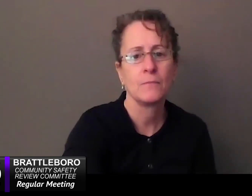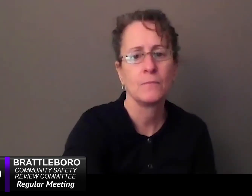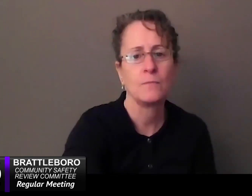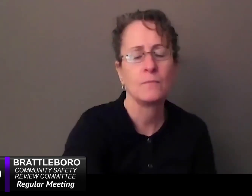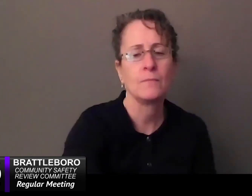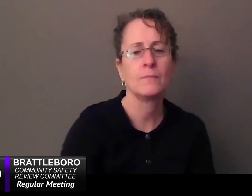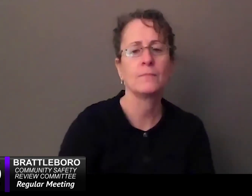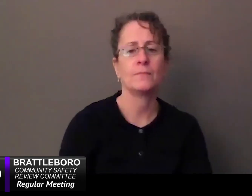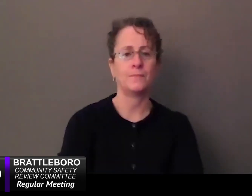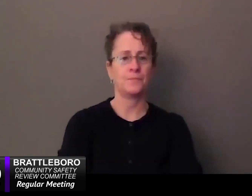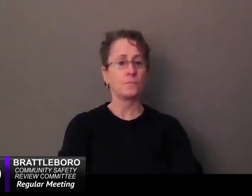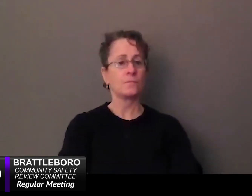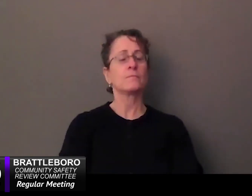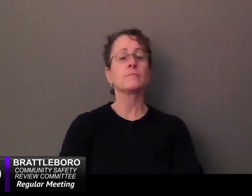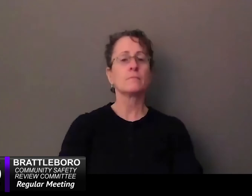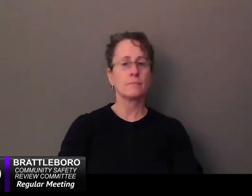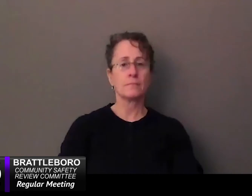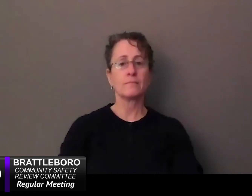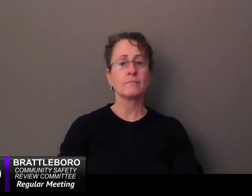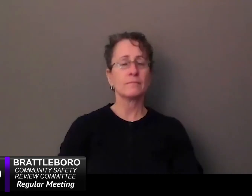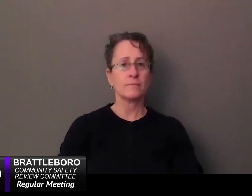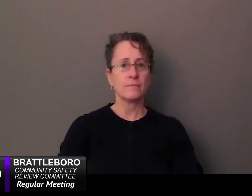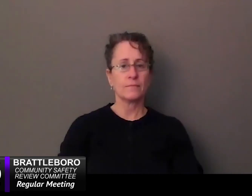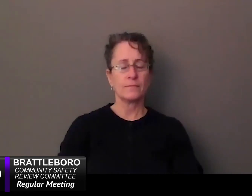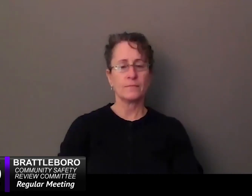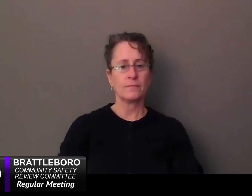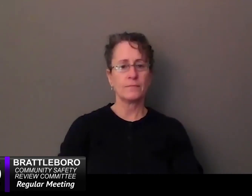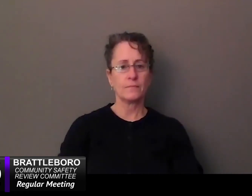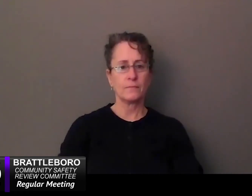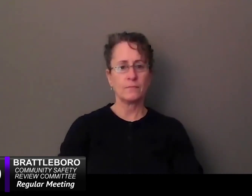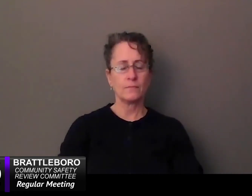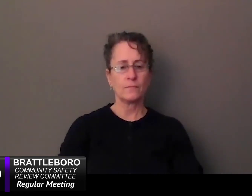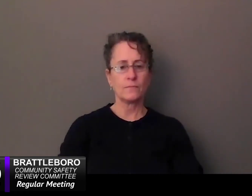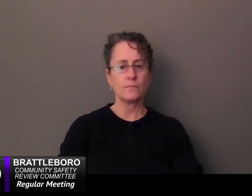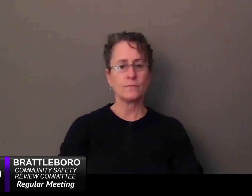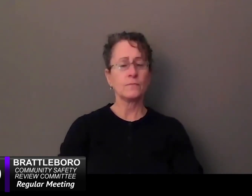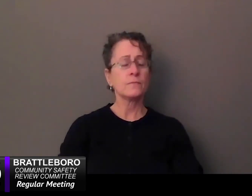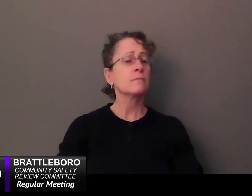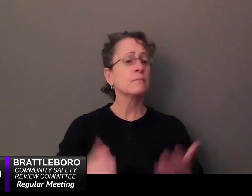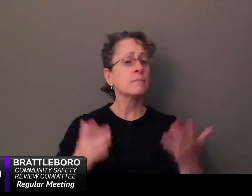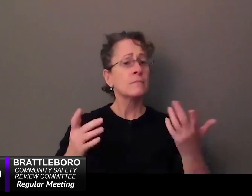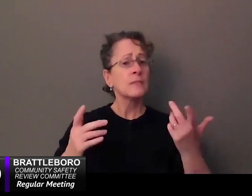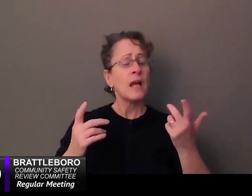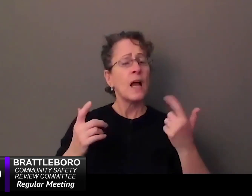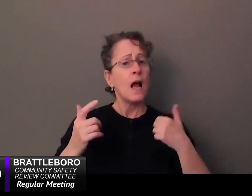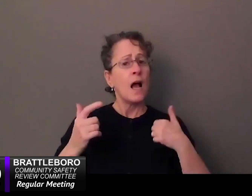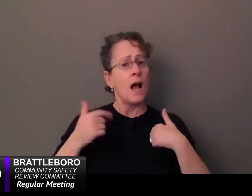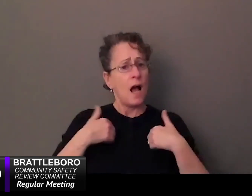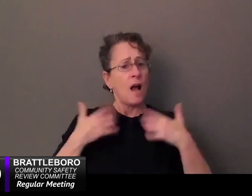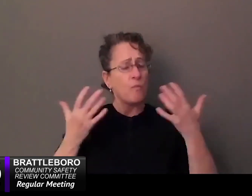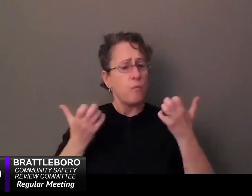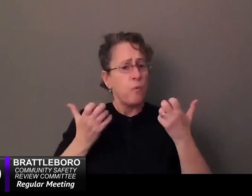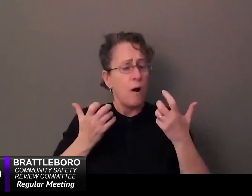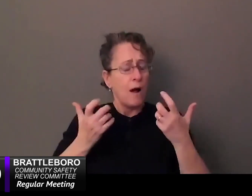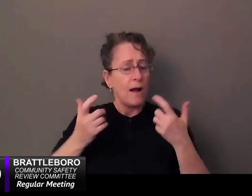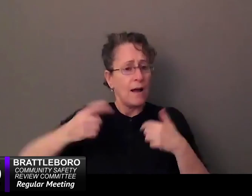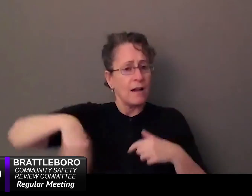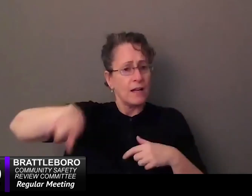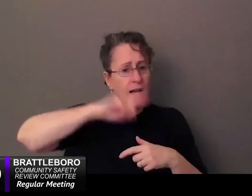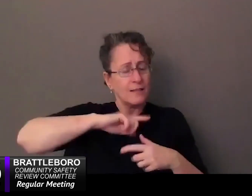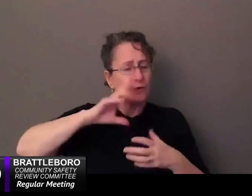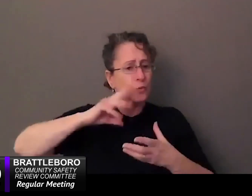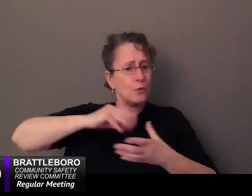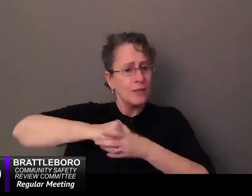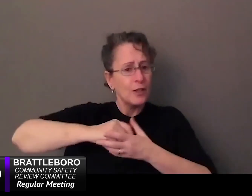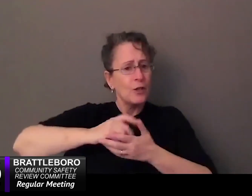get creative about including expressive art in the proposal, right? We want to be careful. I